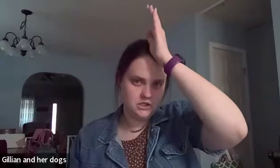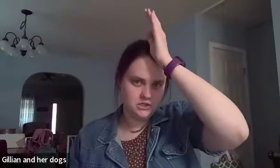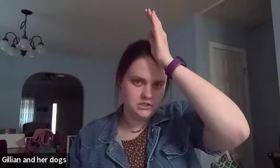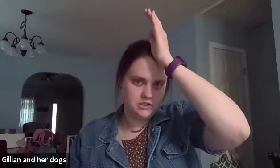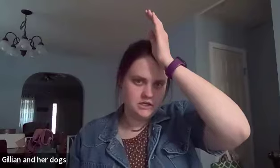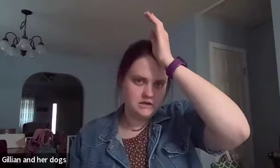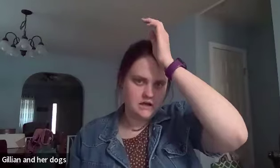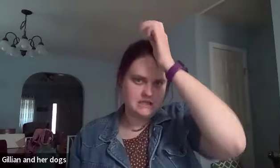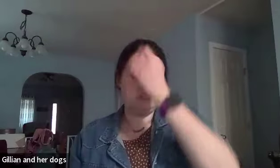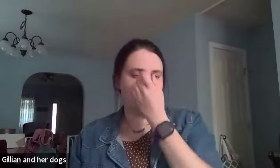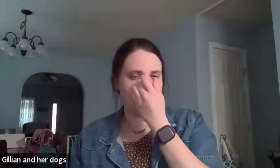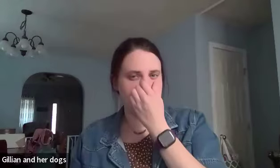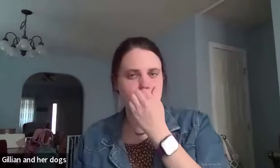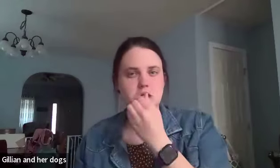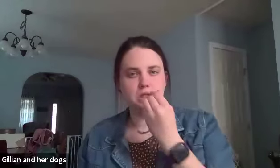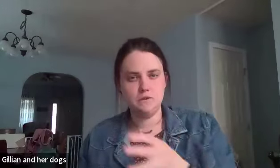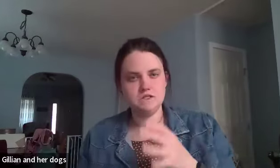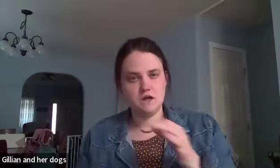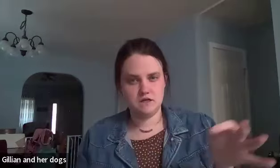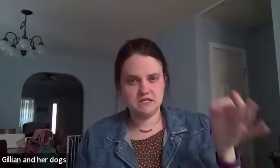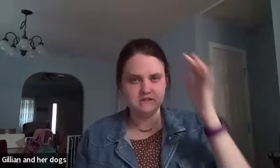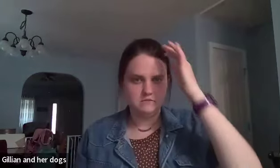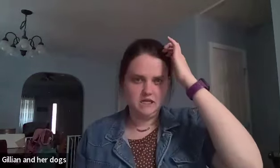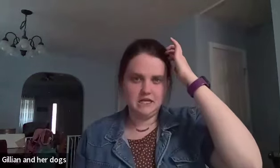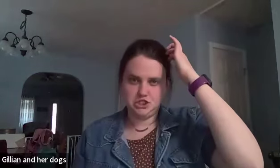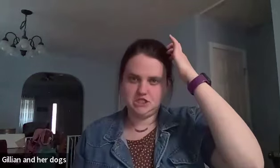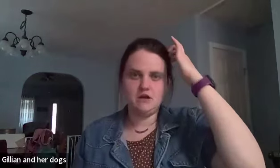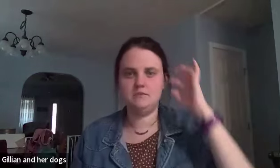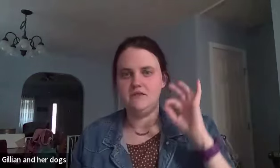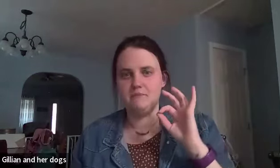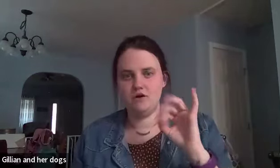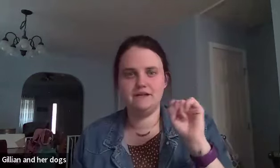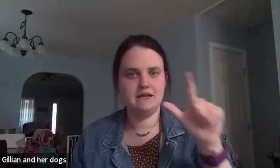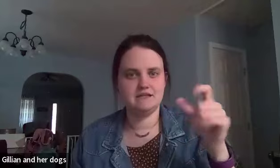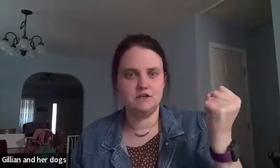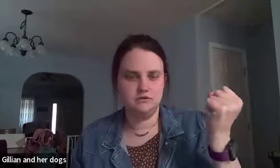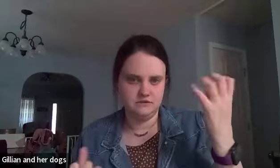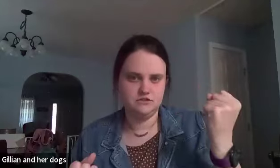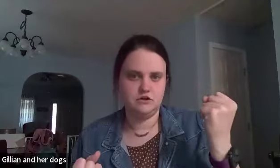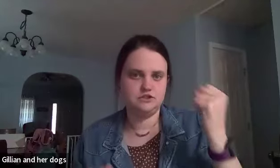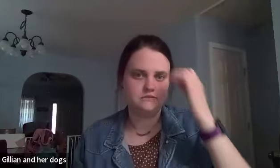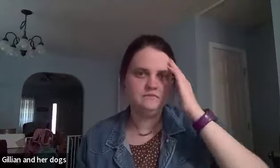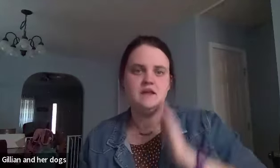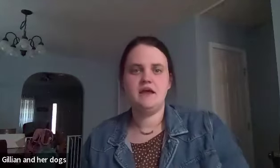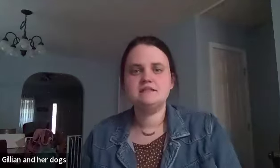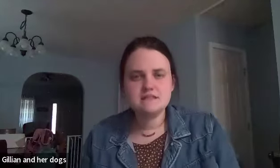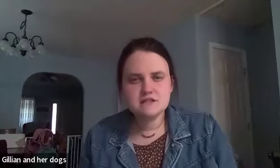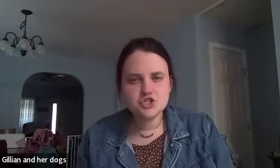shark, it's not like it's going to lose the context of the meaning. It's just not going to be that perfect ASL structure. And since this is